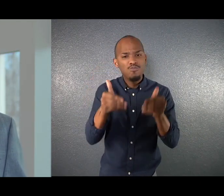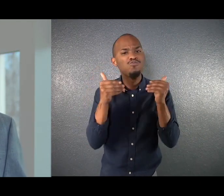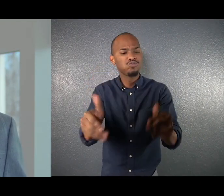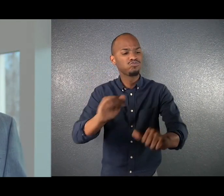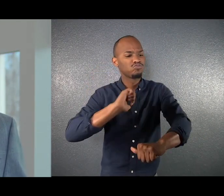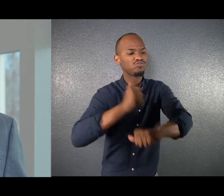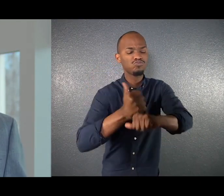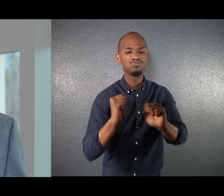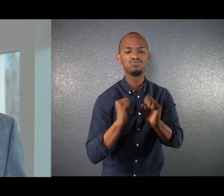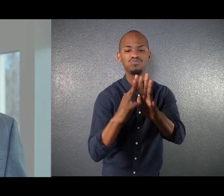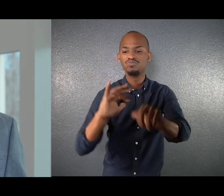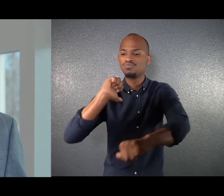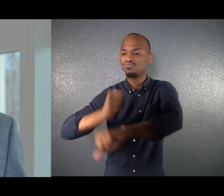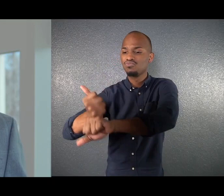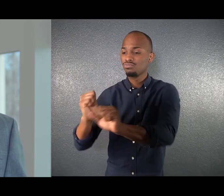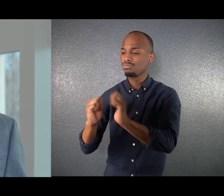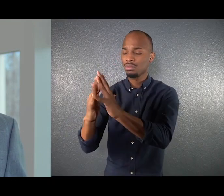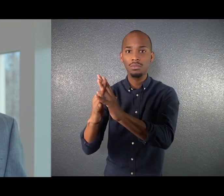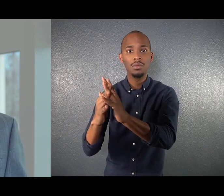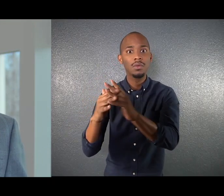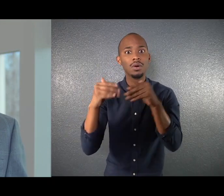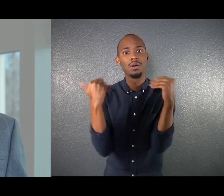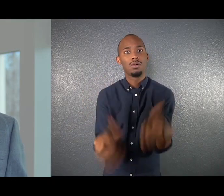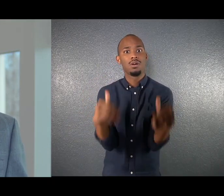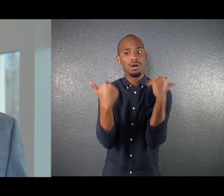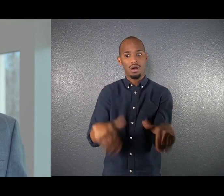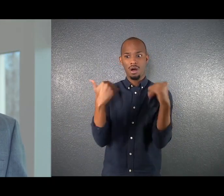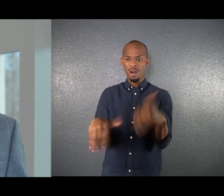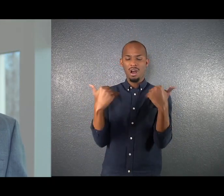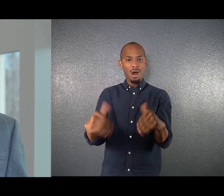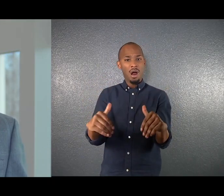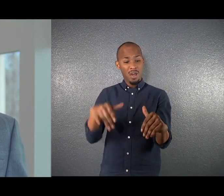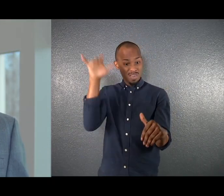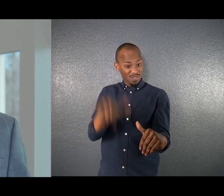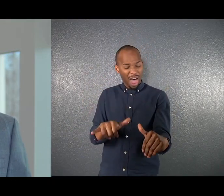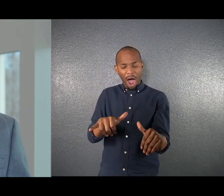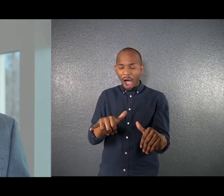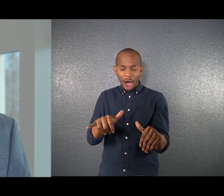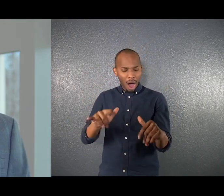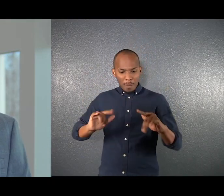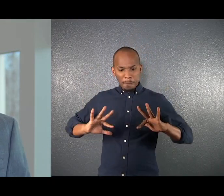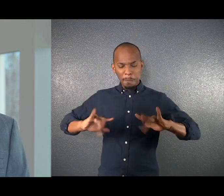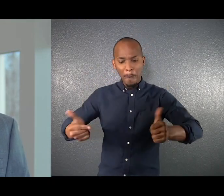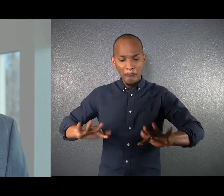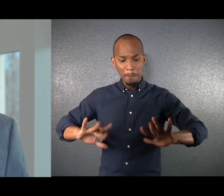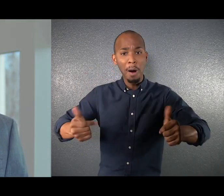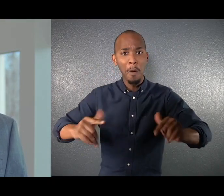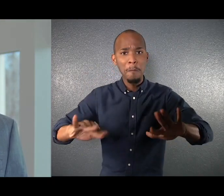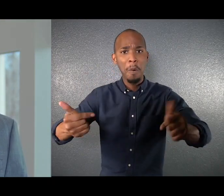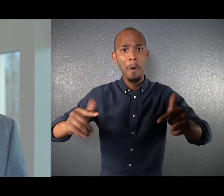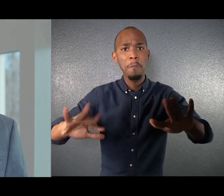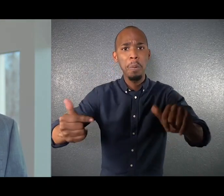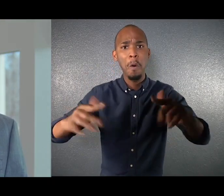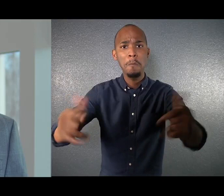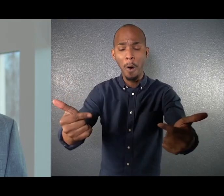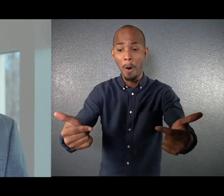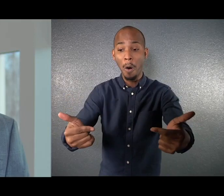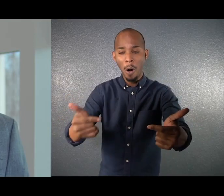if every church planting a church, that is planting a church, the power of